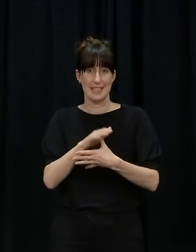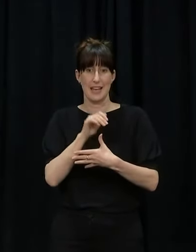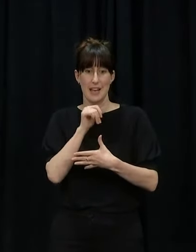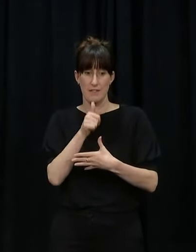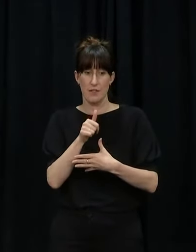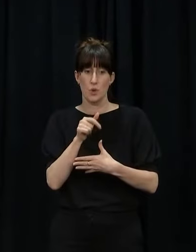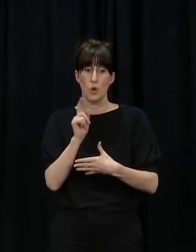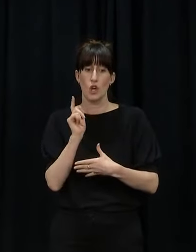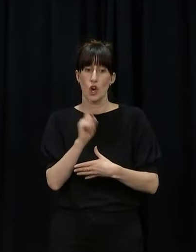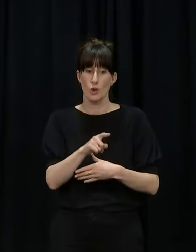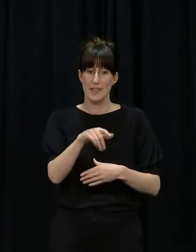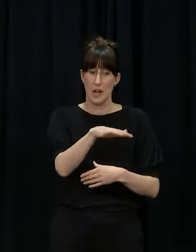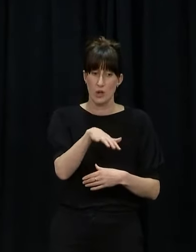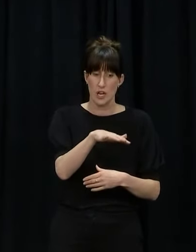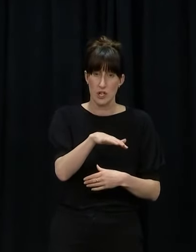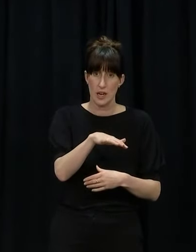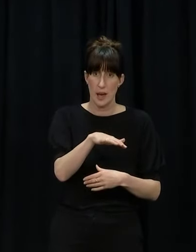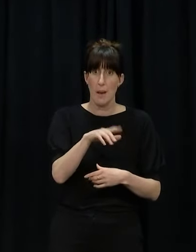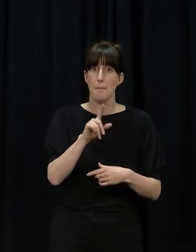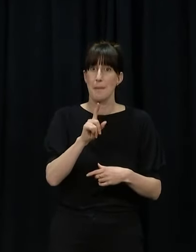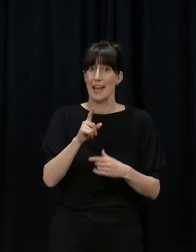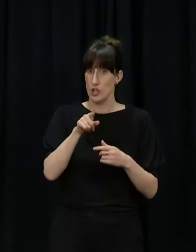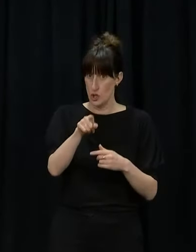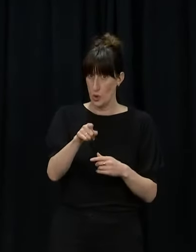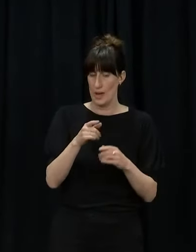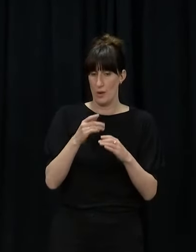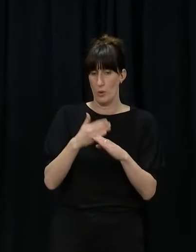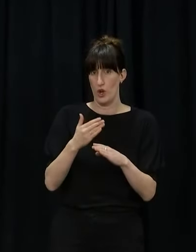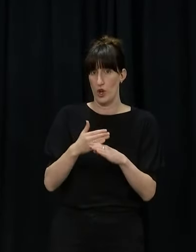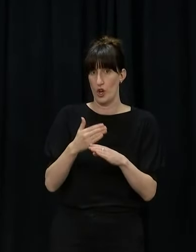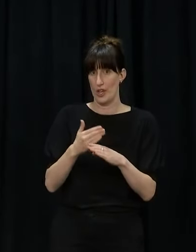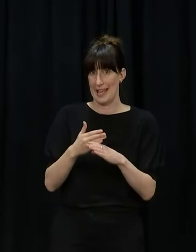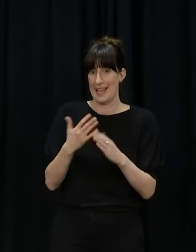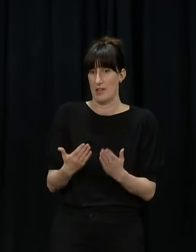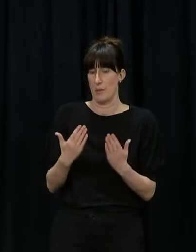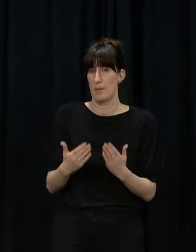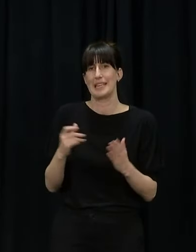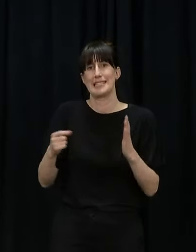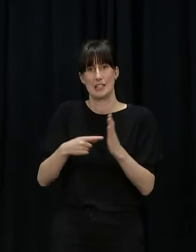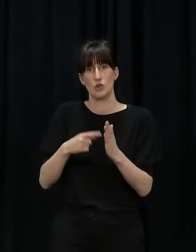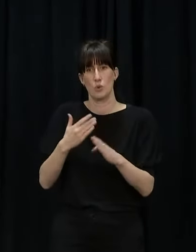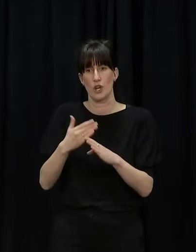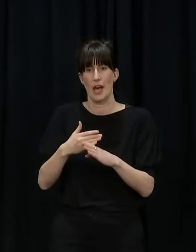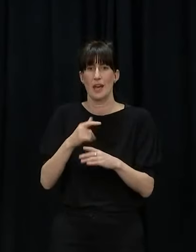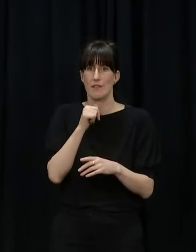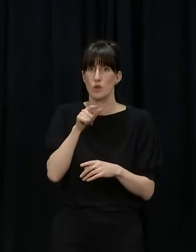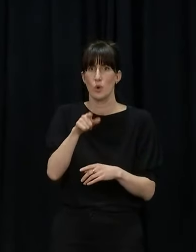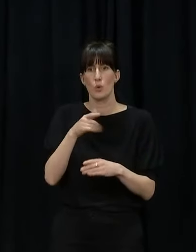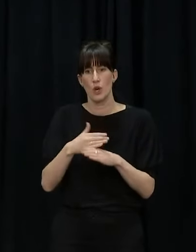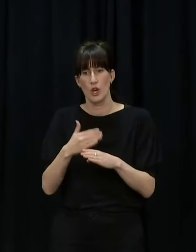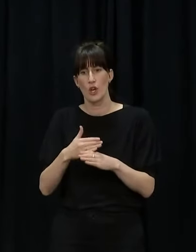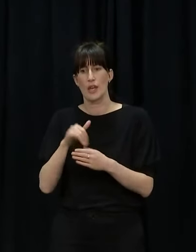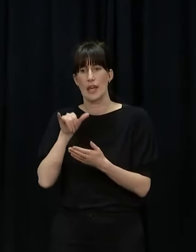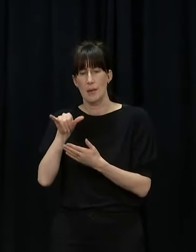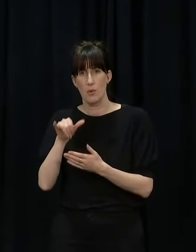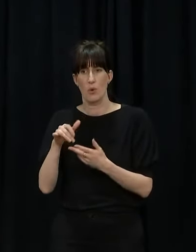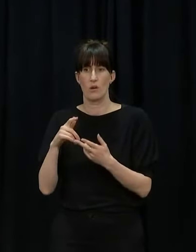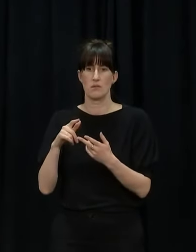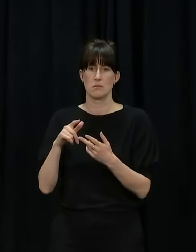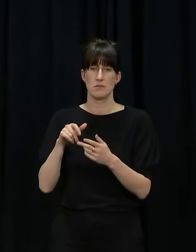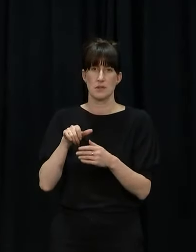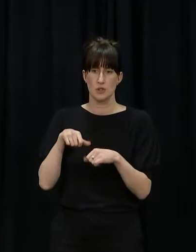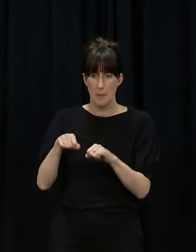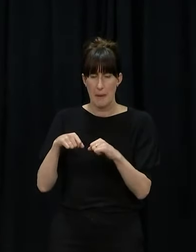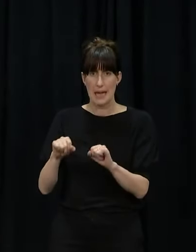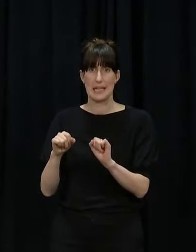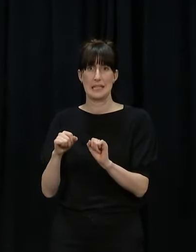essential workers, who will still be out and about in the community. And that's why it's very important for our essential workers and their employers to keep a really close